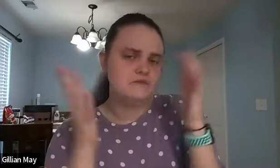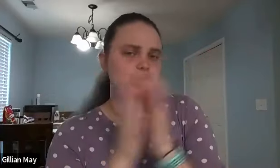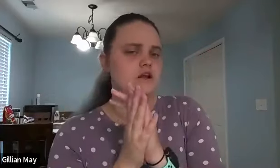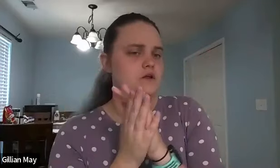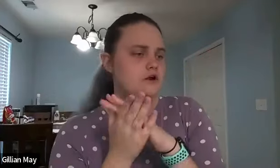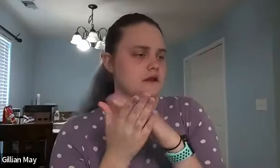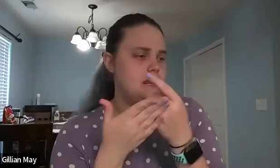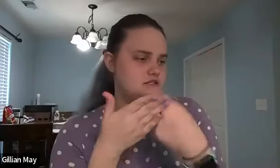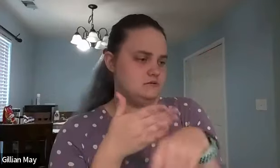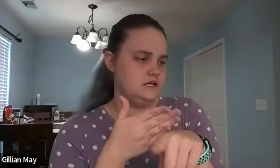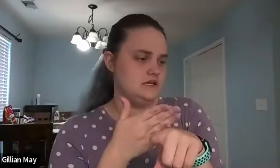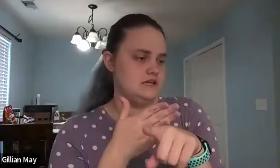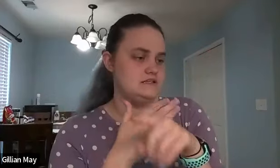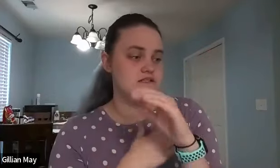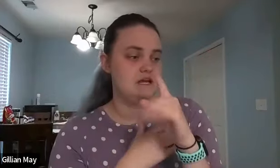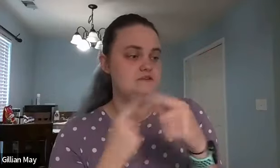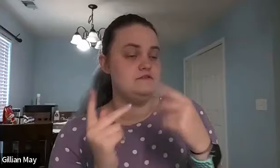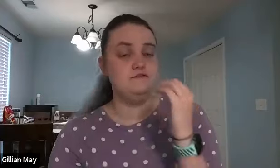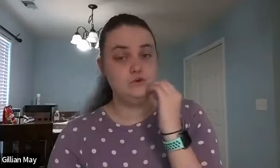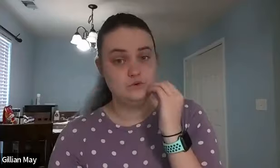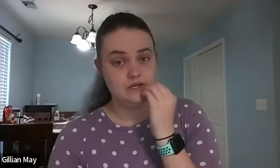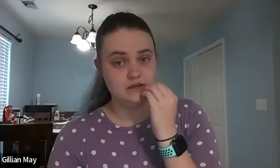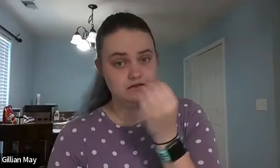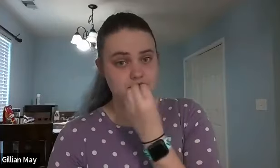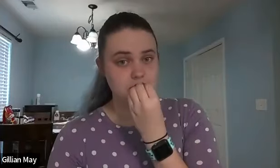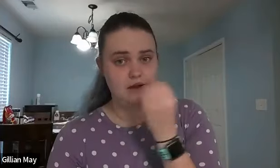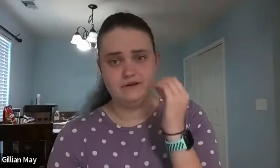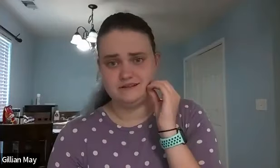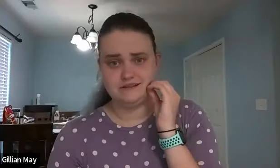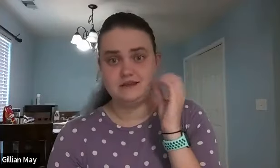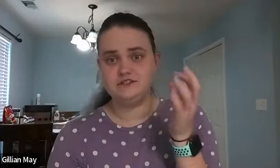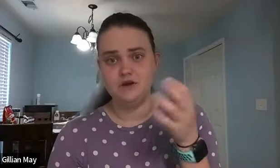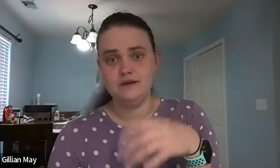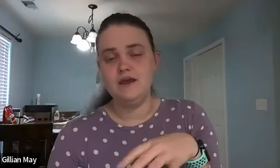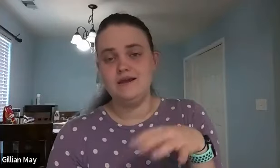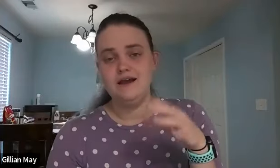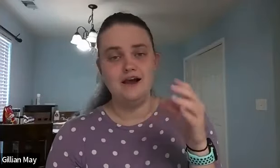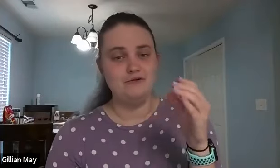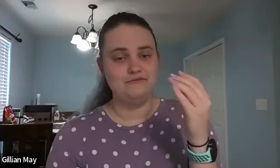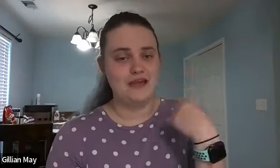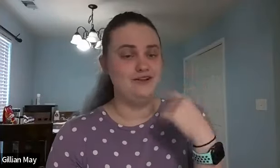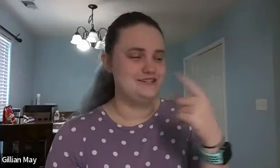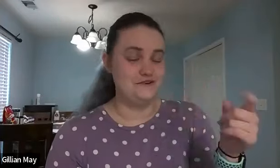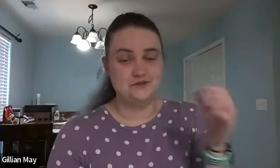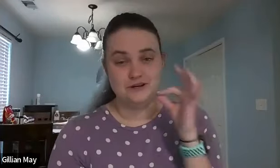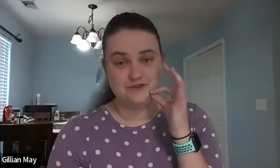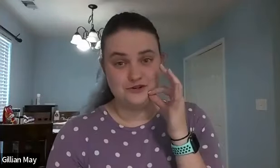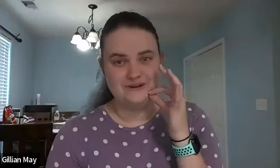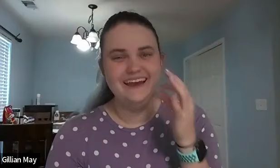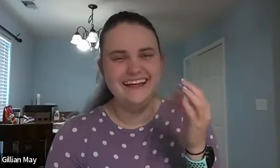we're gonna learn next week is types of food. Food, I went to the side, sorry. I looked at the first word and it was fruit.